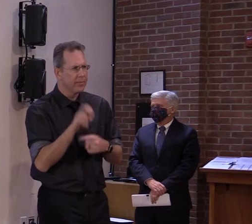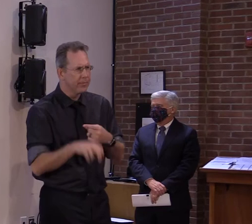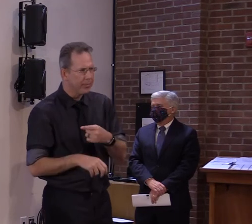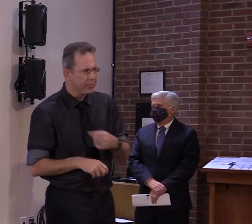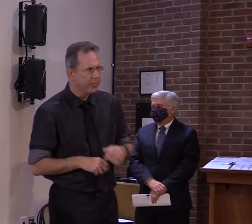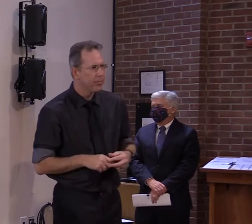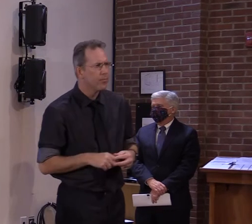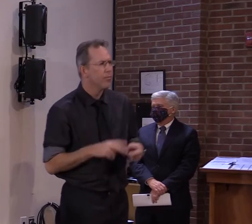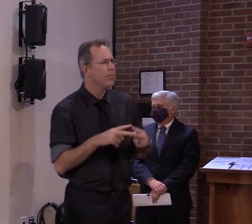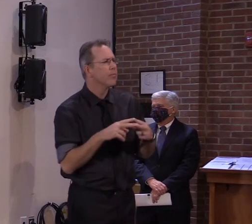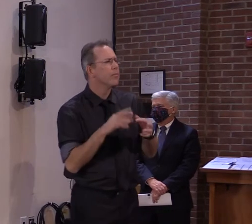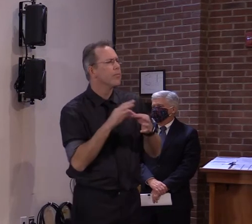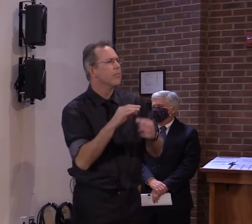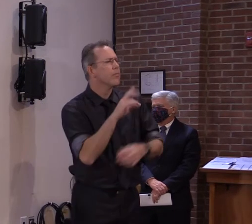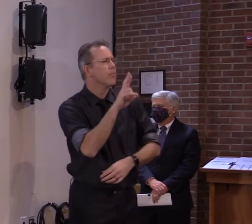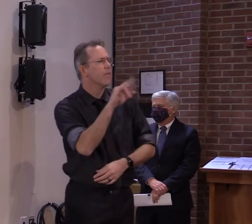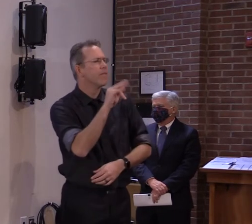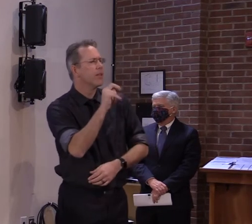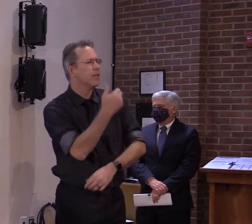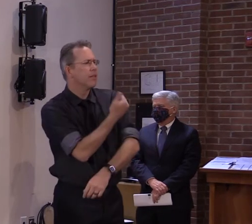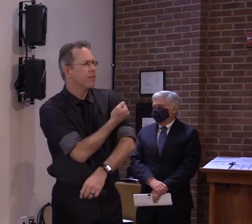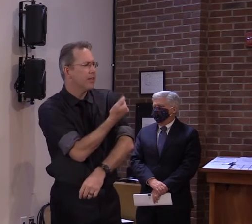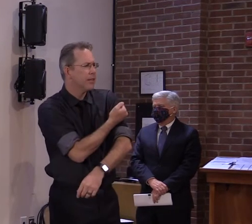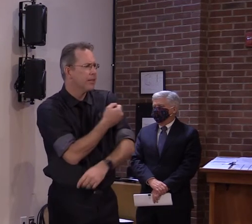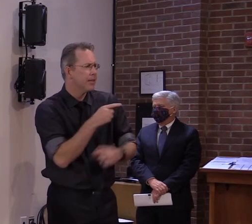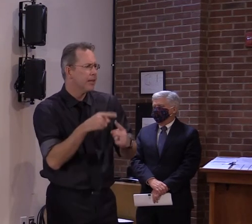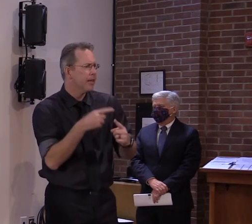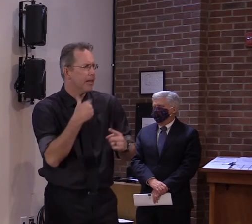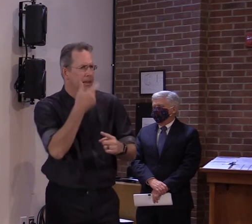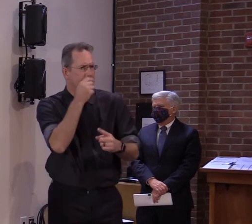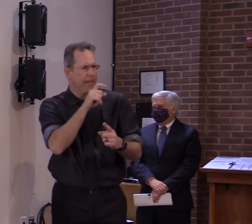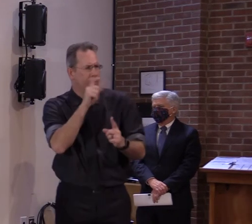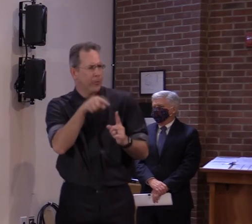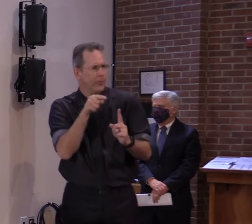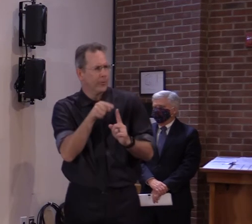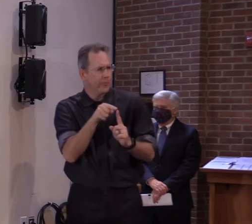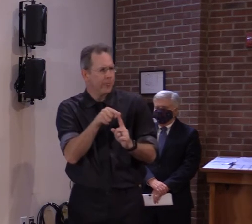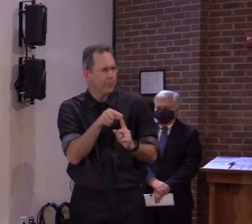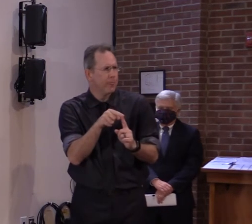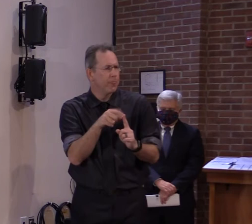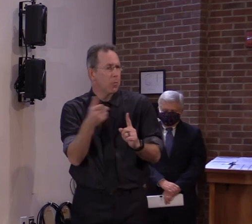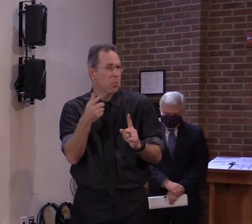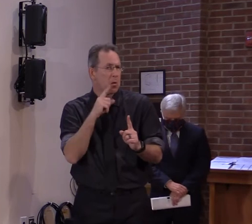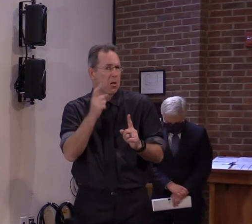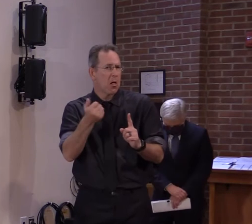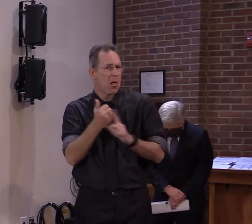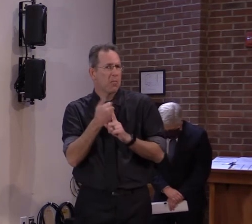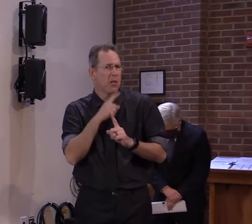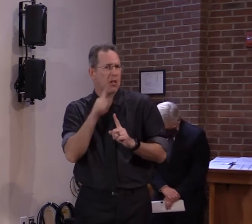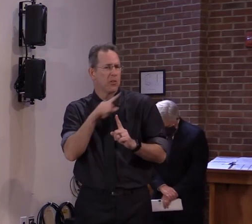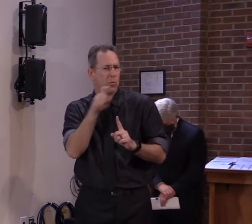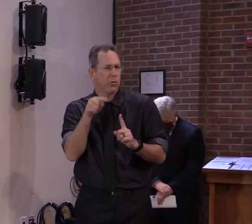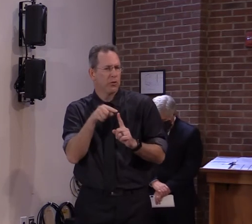very interesting questions about it that I've just not seen answered anyway. I hope you can help here. For example,